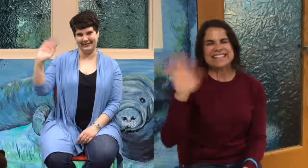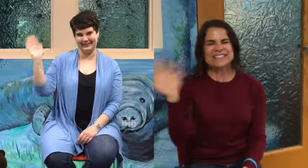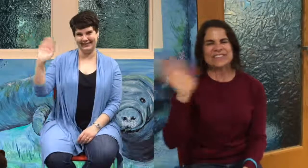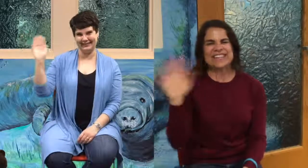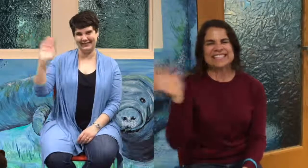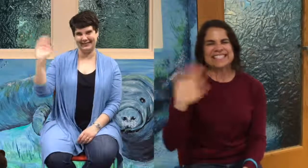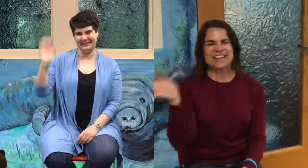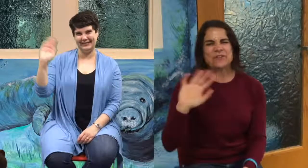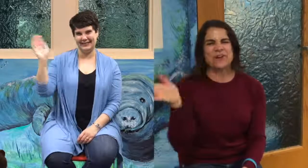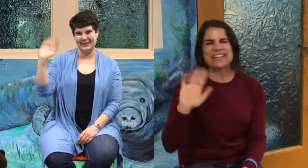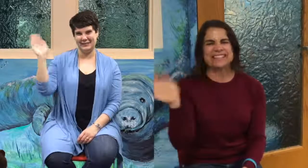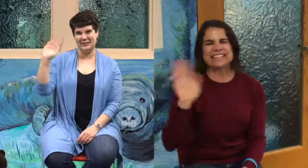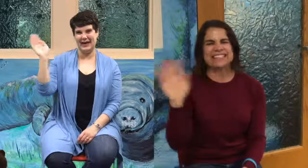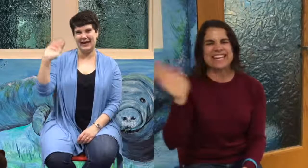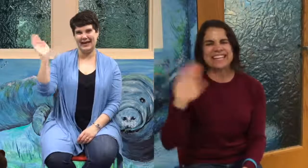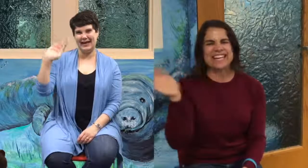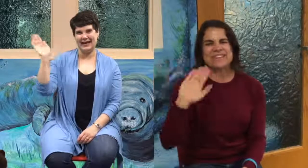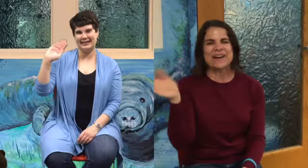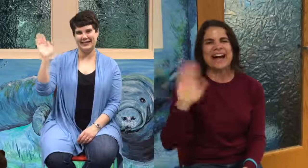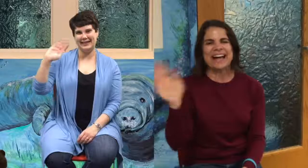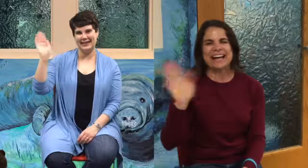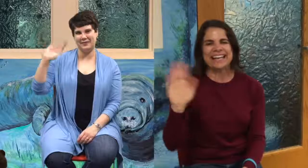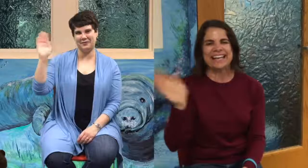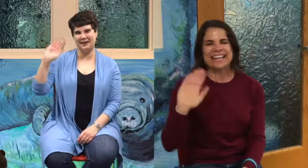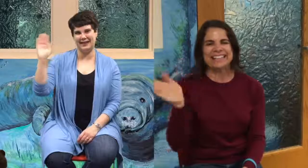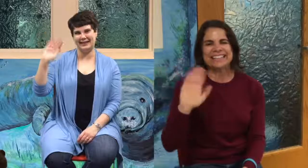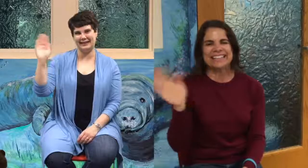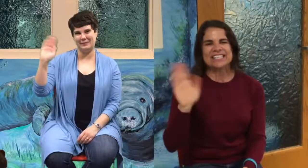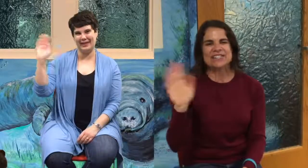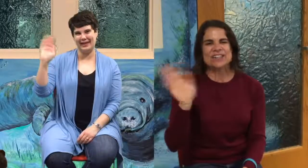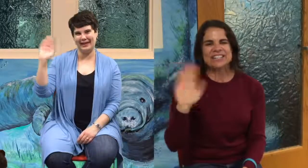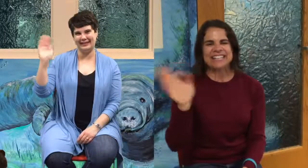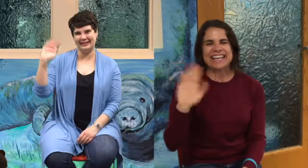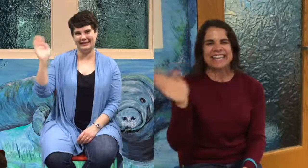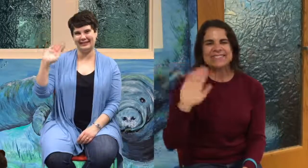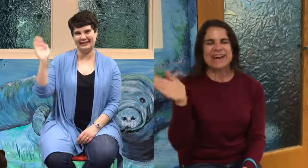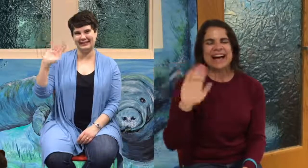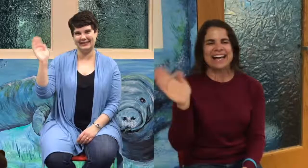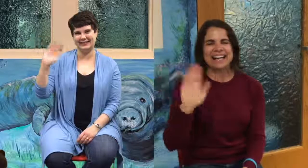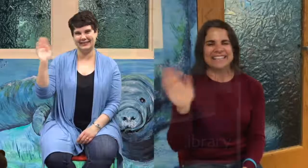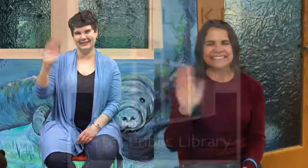It's great to see everyone. Bye. Take care. Bye. Take care, friends. Bye. Enjoy your day. Bye.